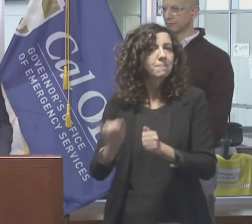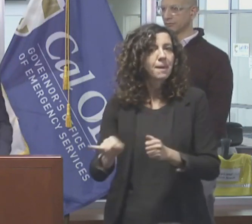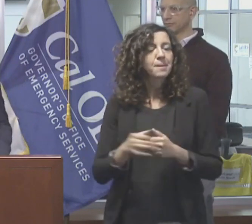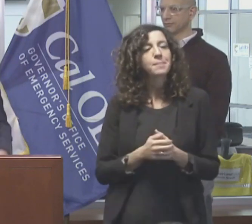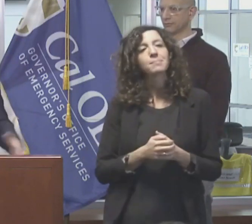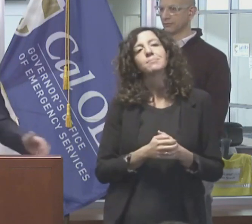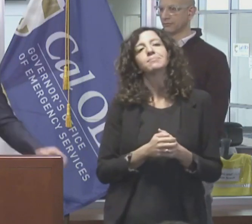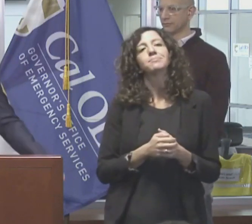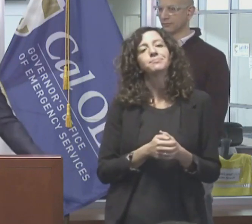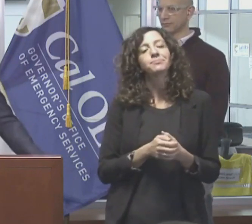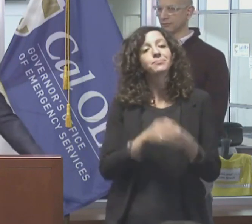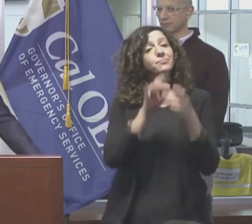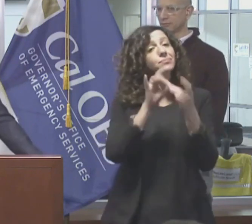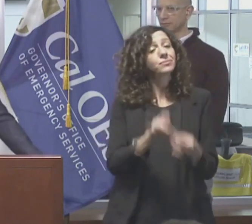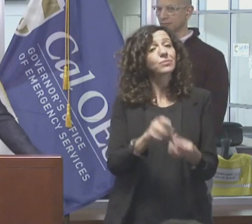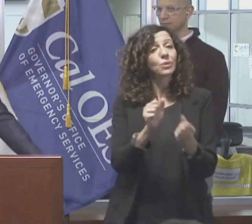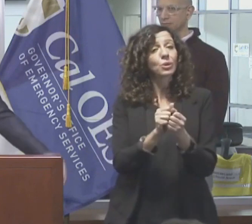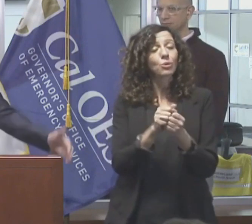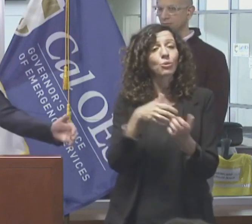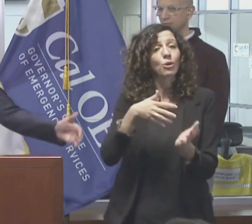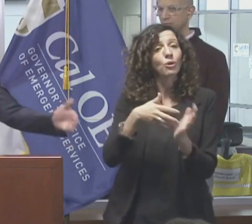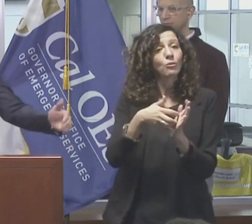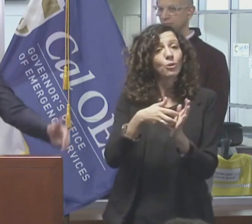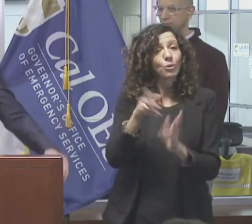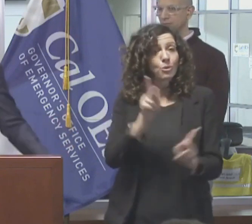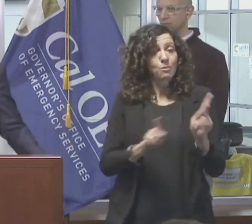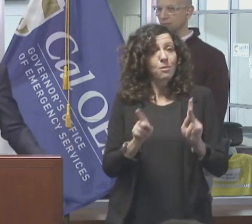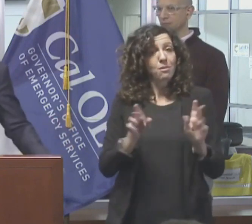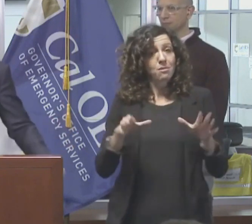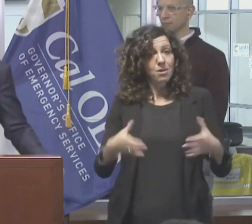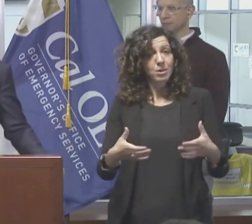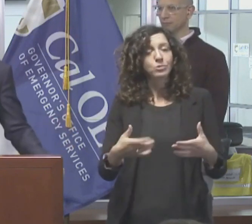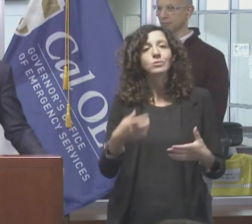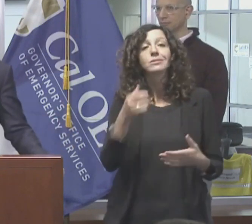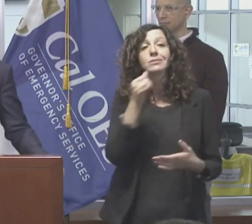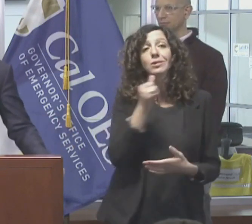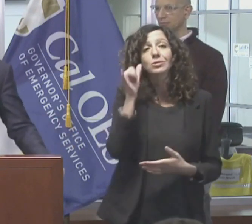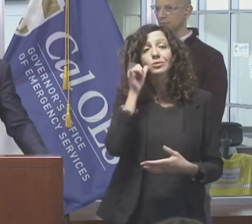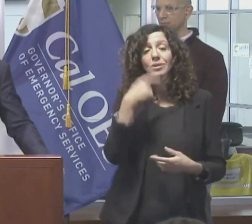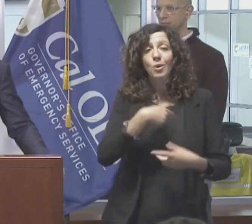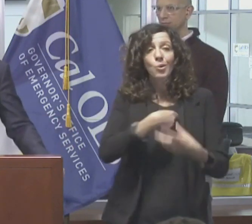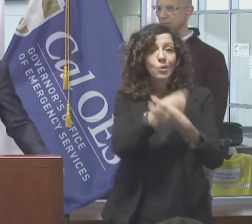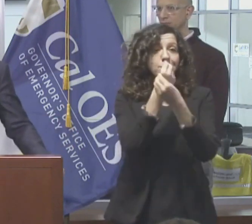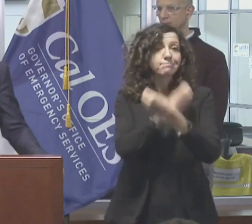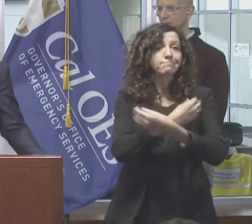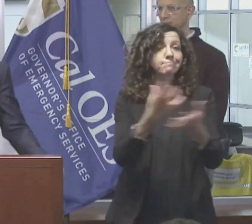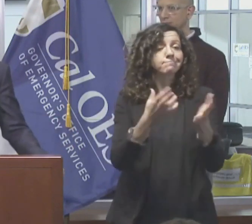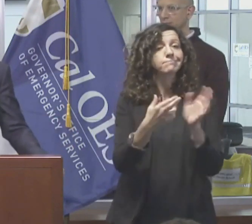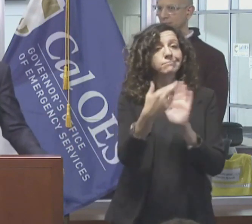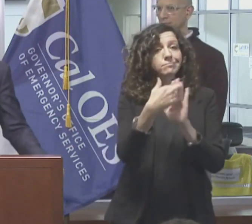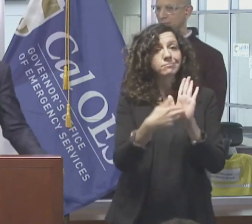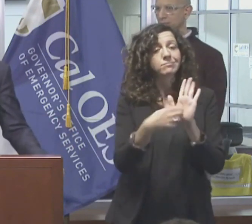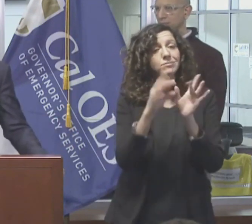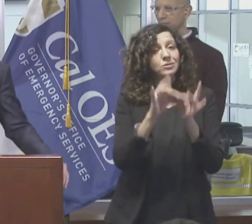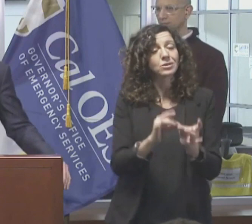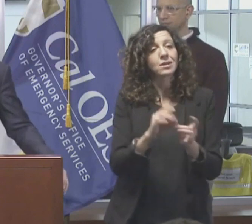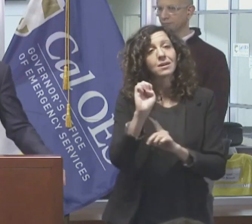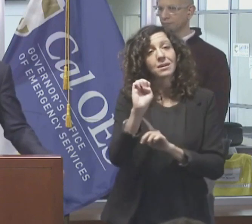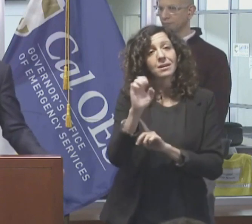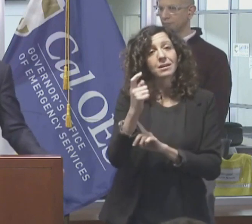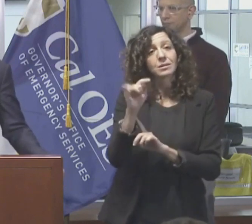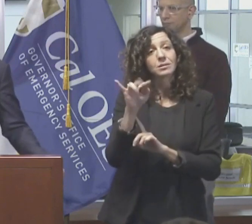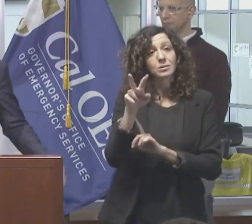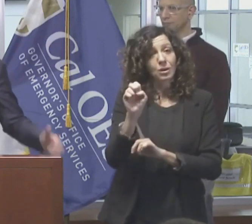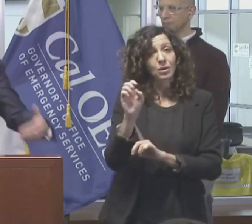to, again, vulnerable populations, you saw yesterday we put out guidance as it relates to an executive order